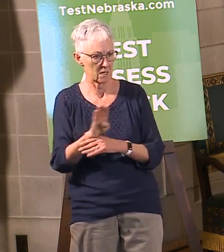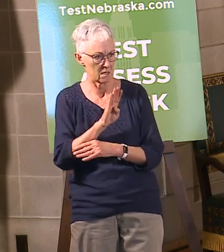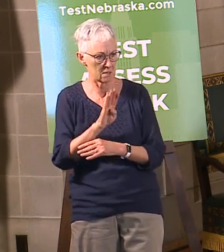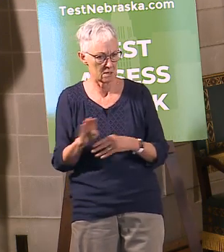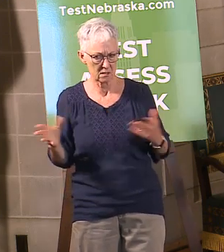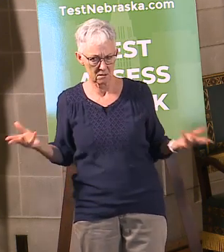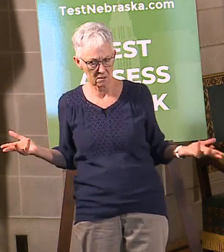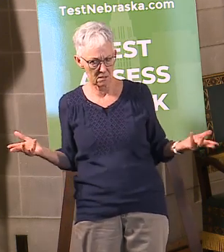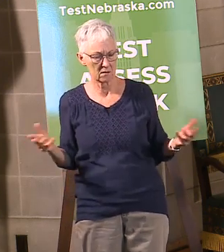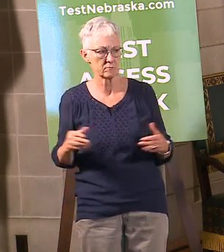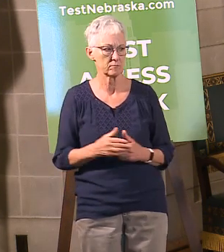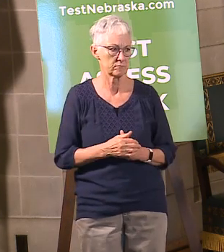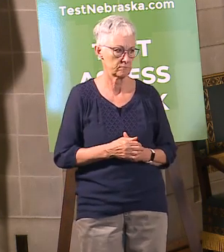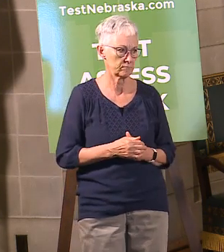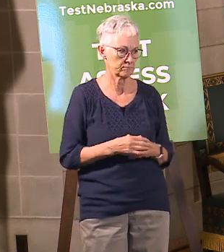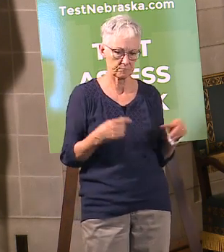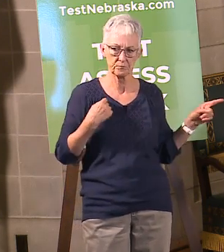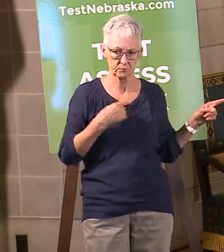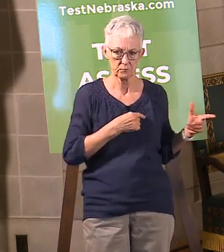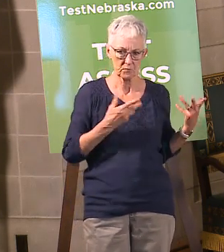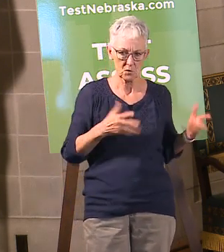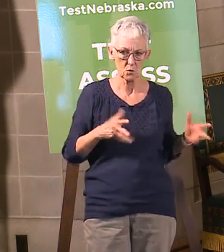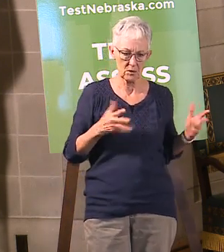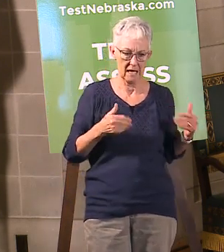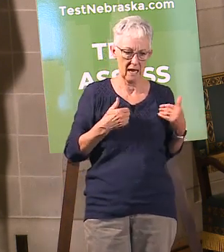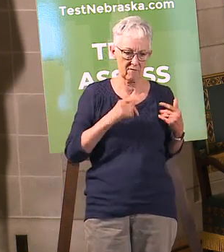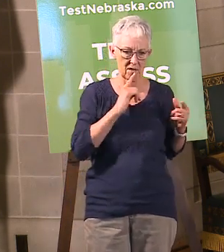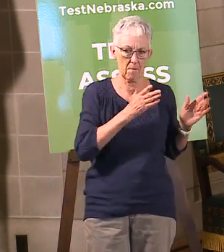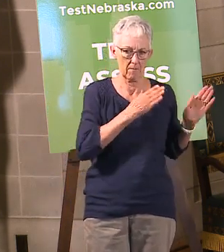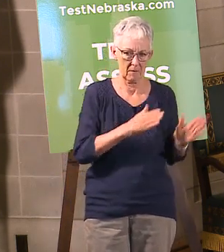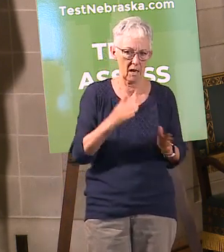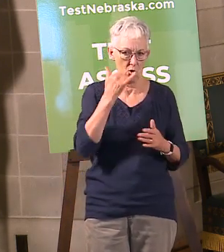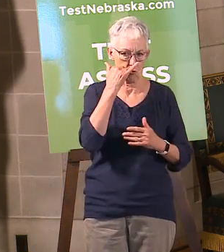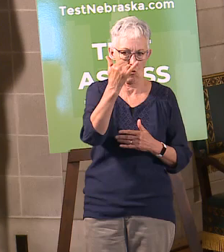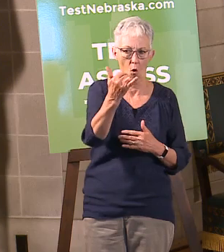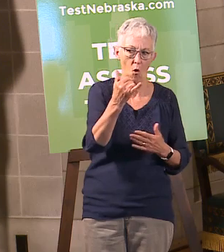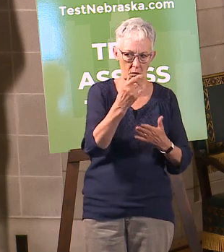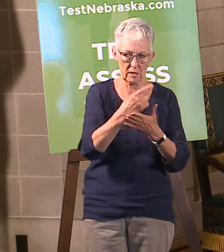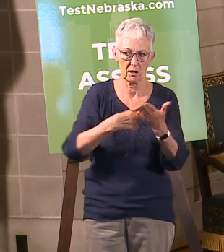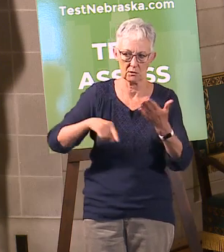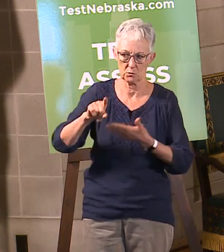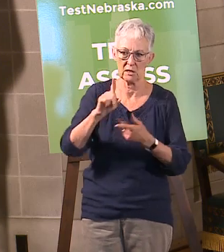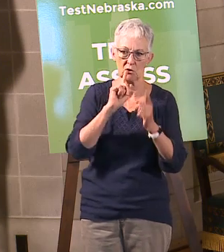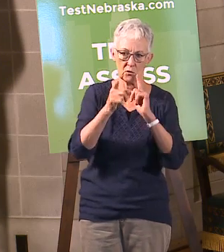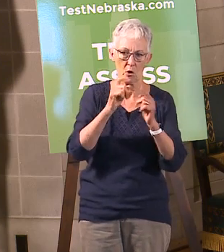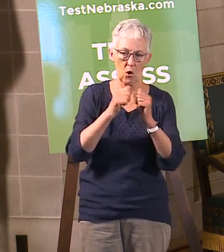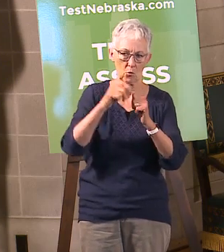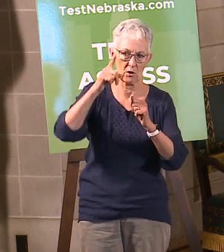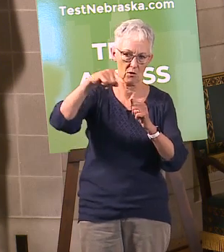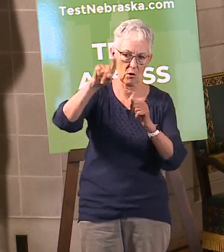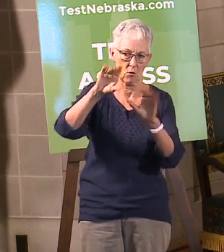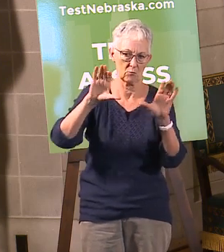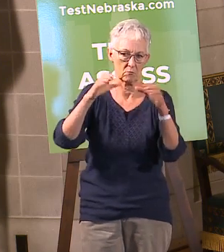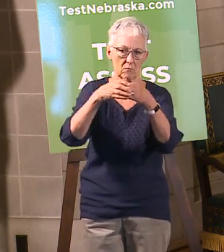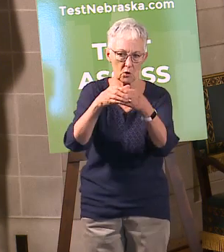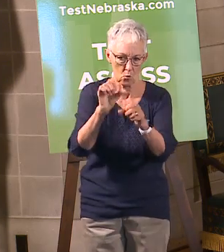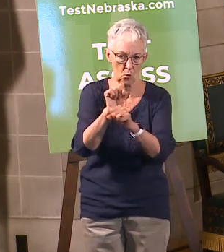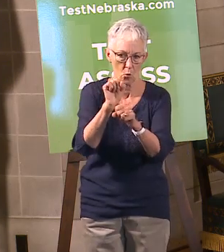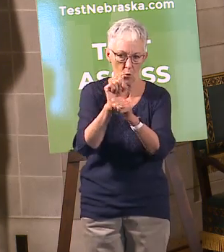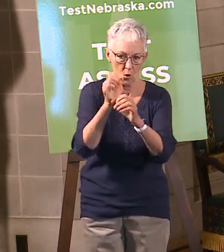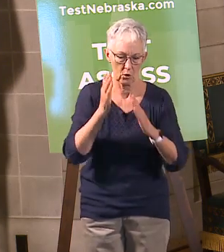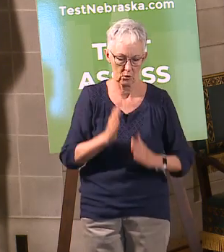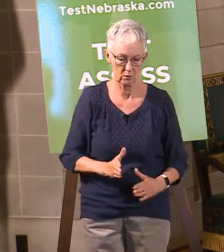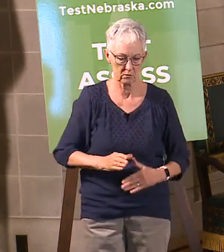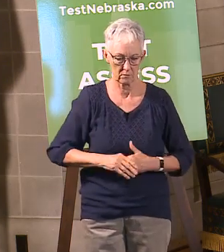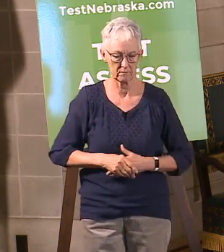meeting with them? We already actually have a phone call set up next week for workers. Michelle Bandur, KETV. Since your